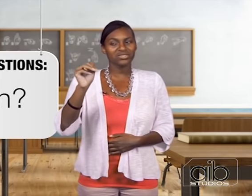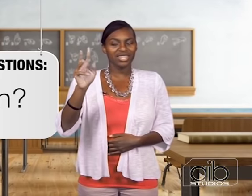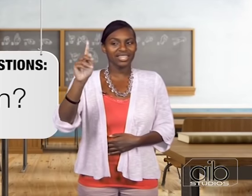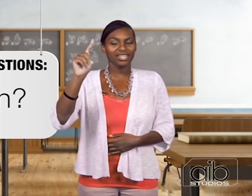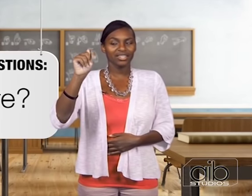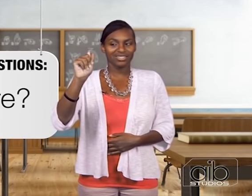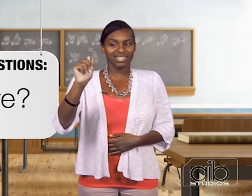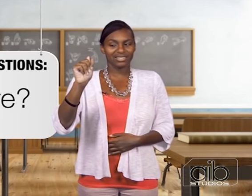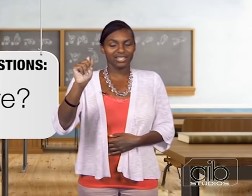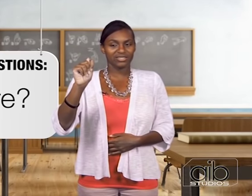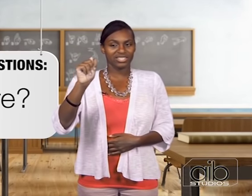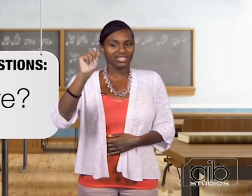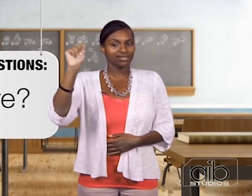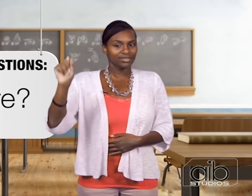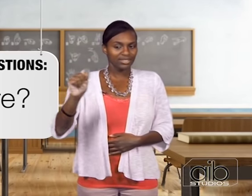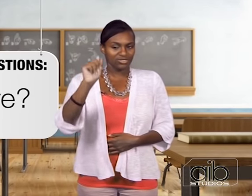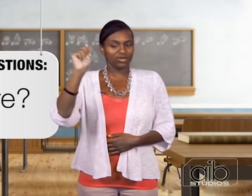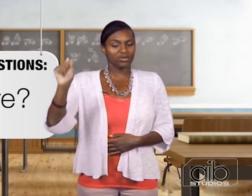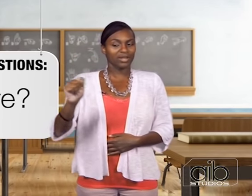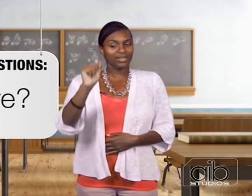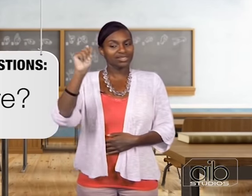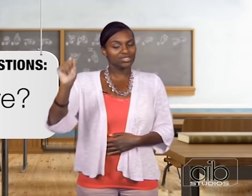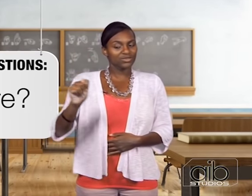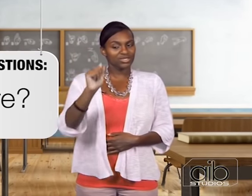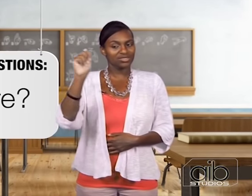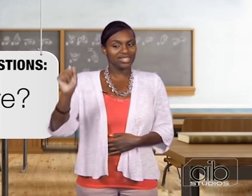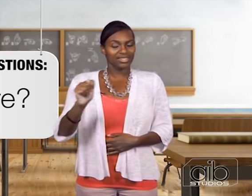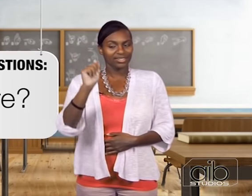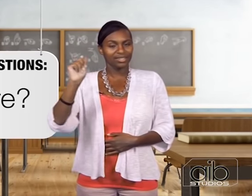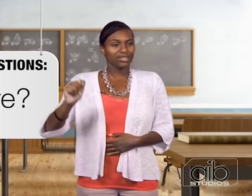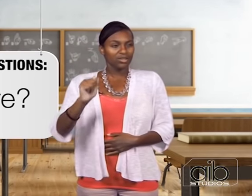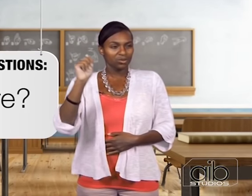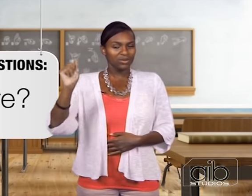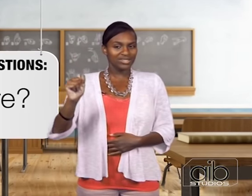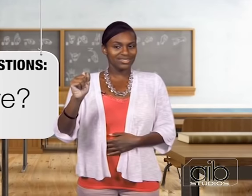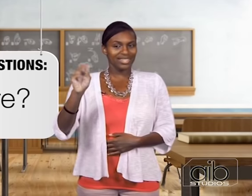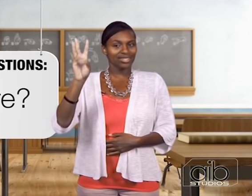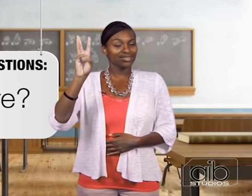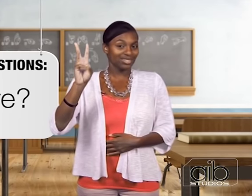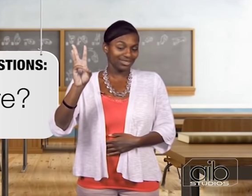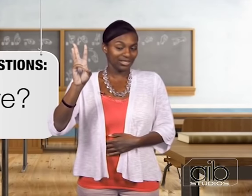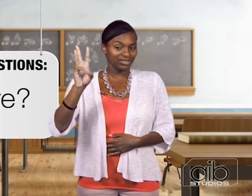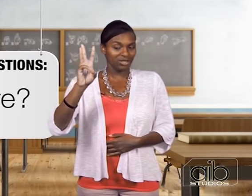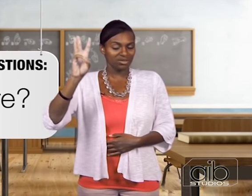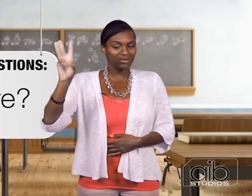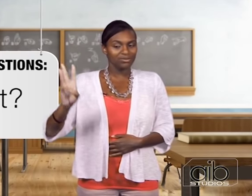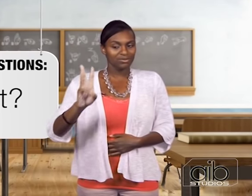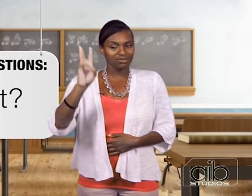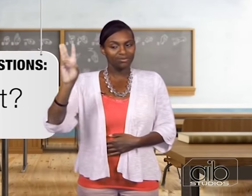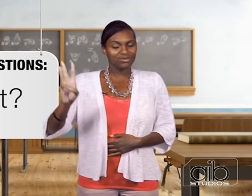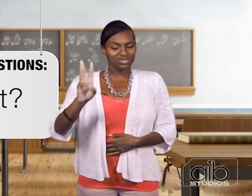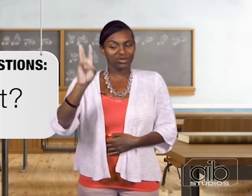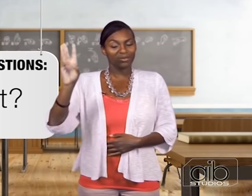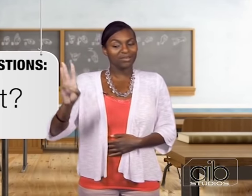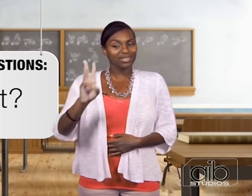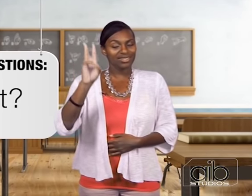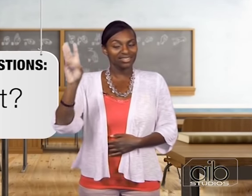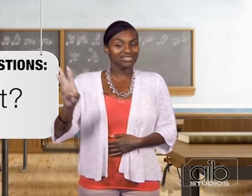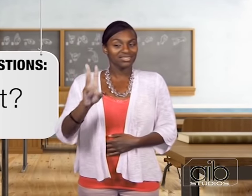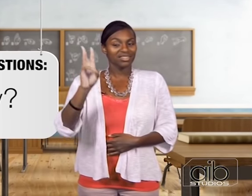Tuesday, you take the letter T, circle around like this for Tuesday. Wednesday, take the letter W, circle around like this.